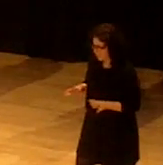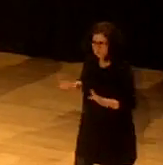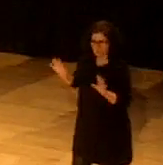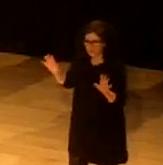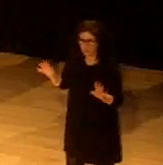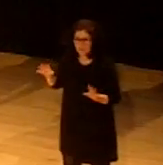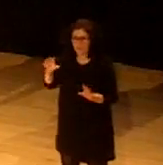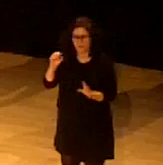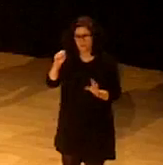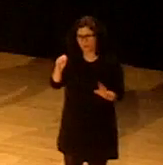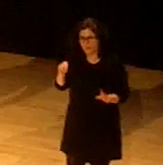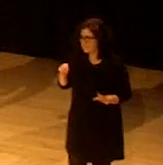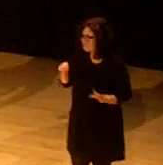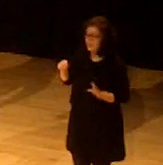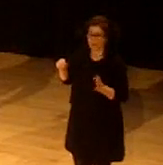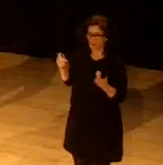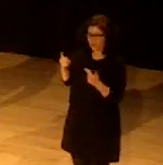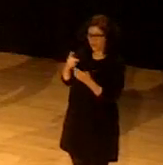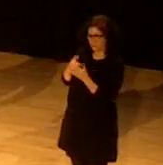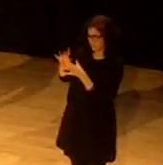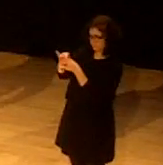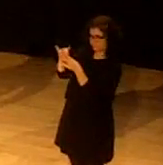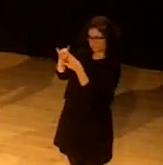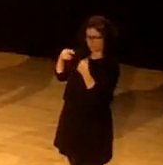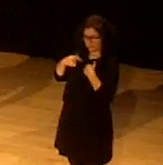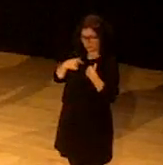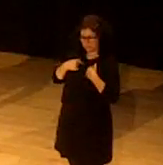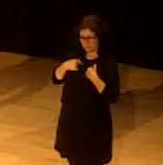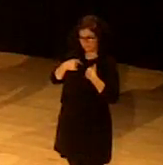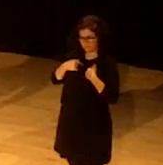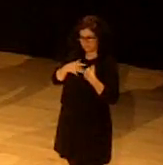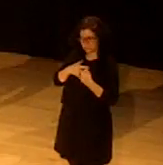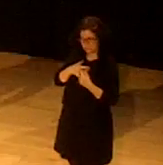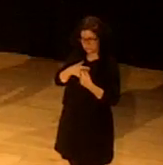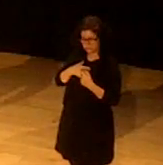So you're, what I'm left with, I mean,